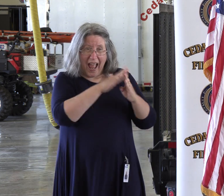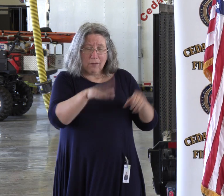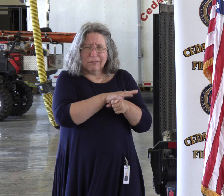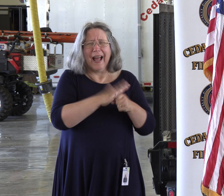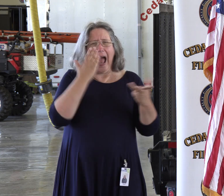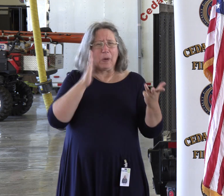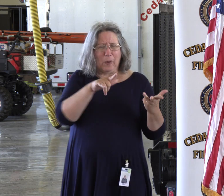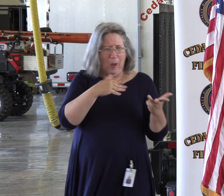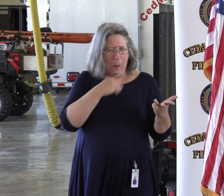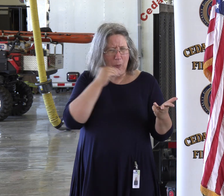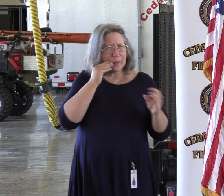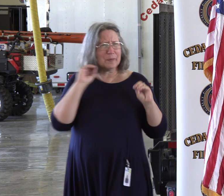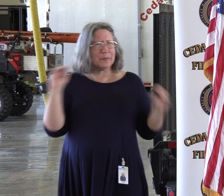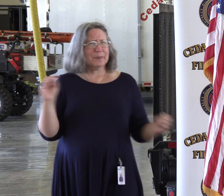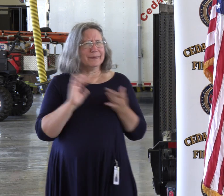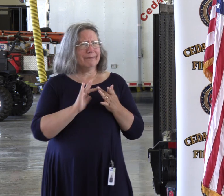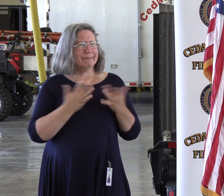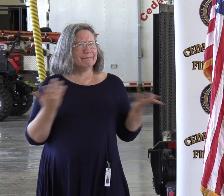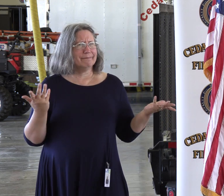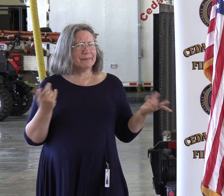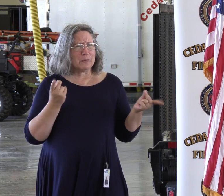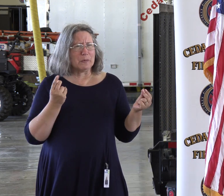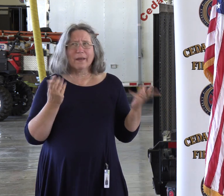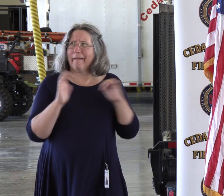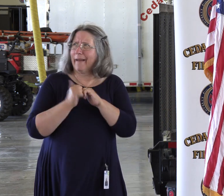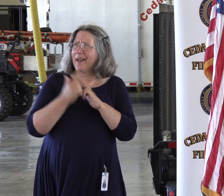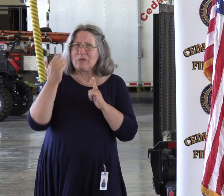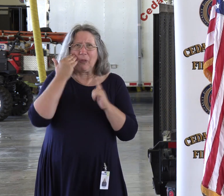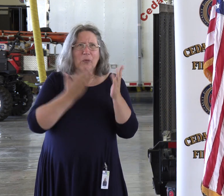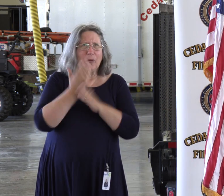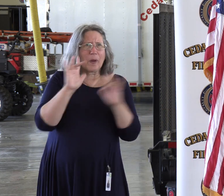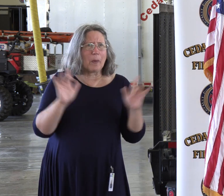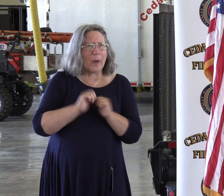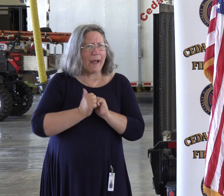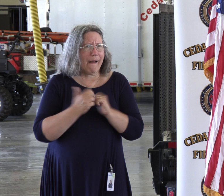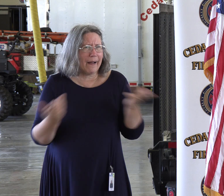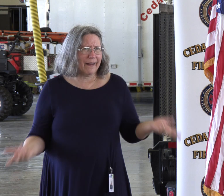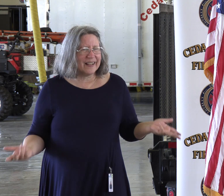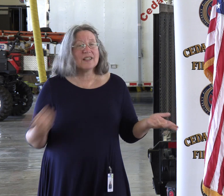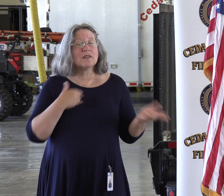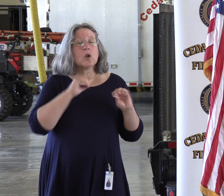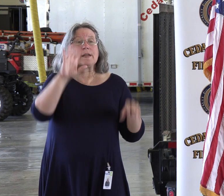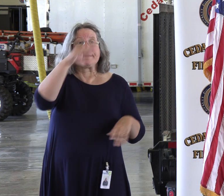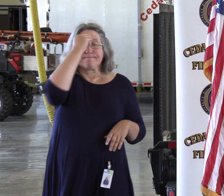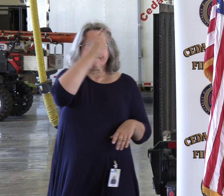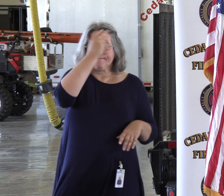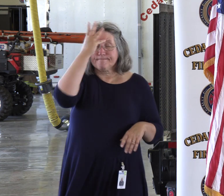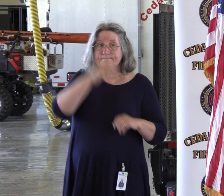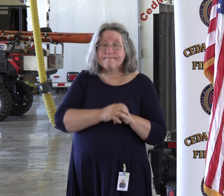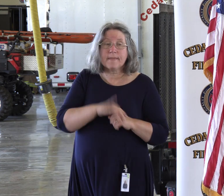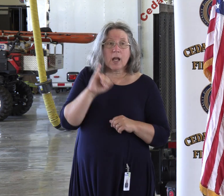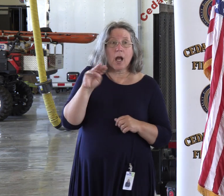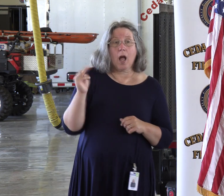in your home, sometimes it's difficult to access those online resources. Wanted to take this opportunity to remind everyone that